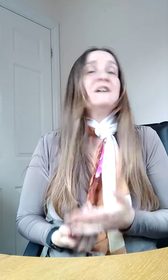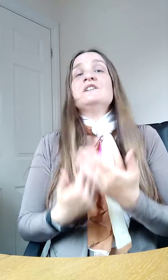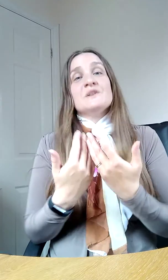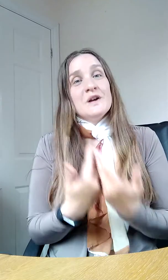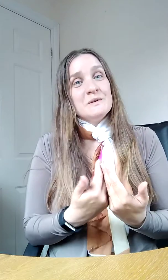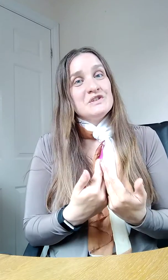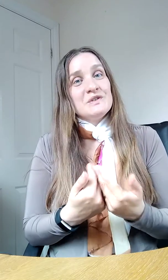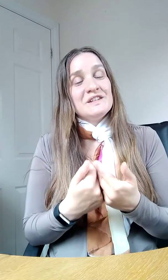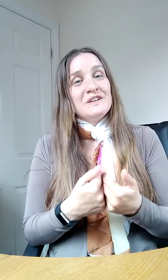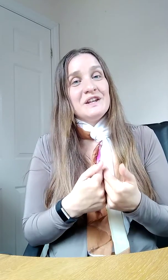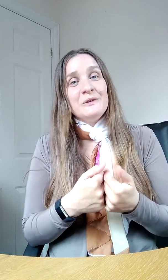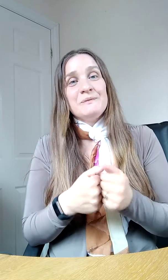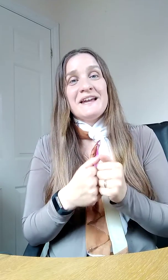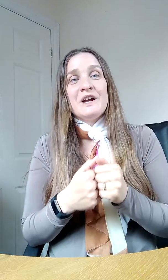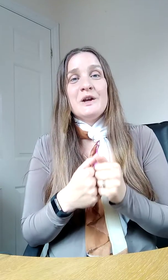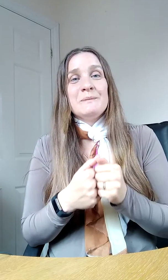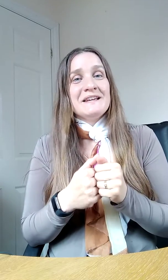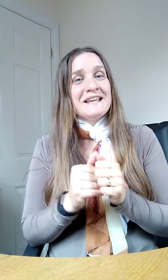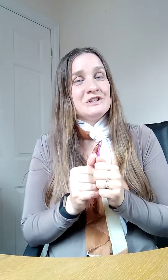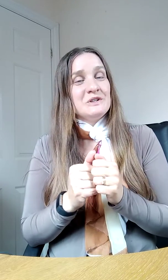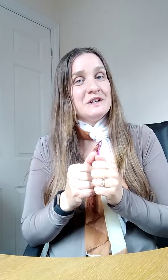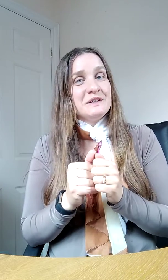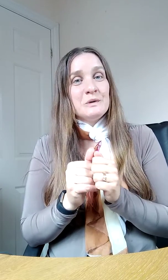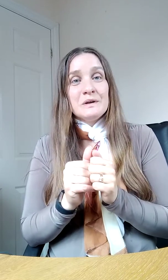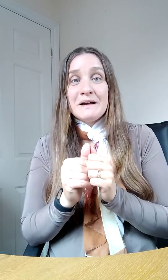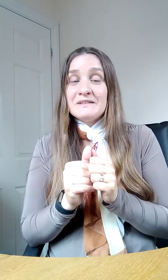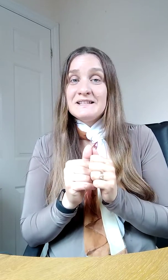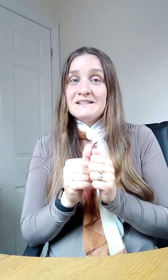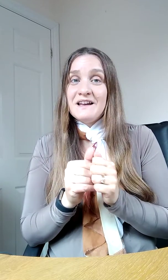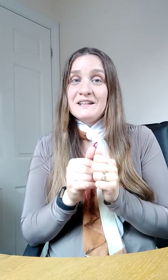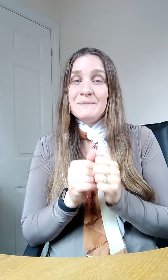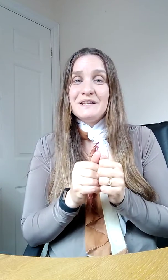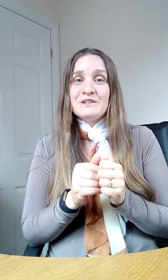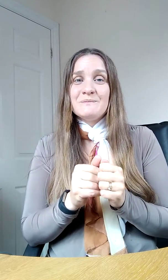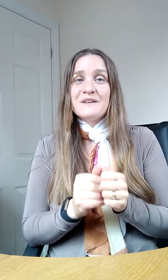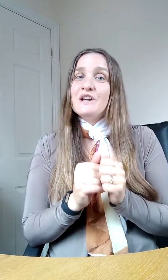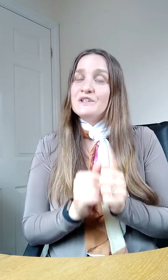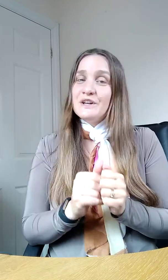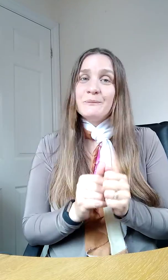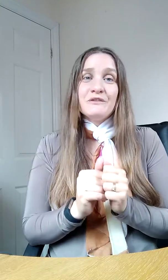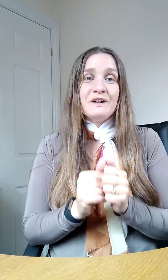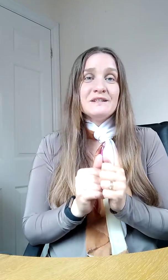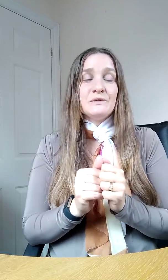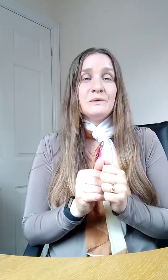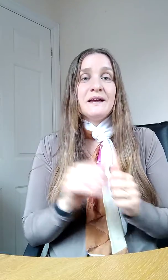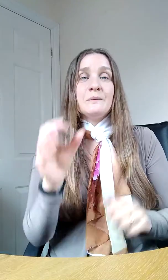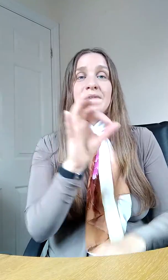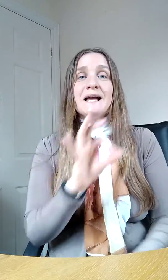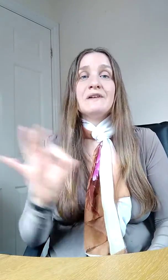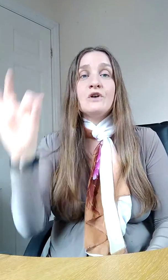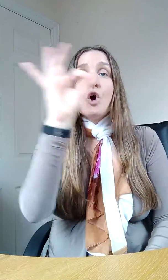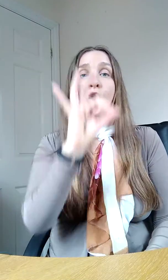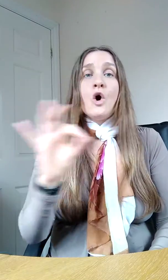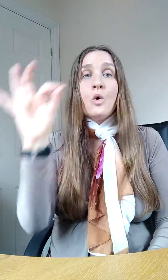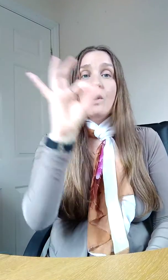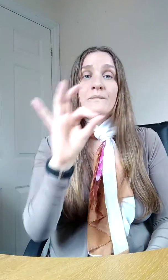So I hope you enjoy this video, and I hope it gets you learning all about the seaside and the beach. So first of all then, we have oh,